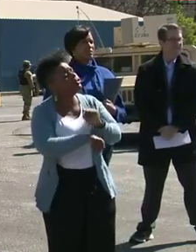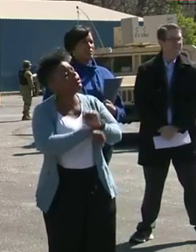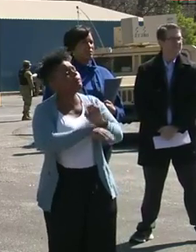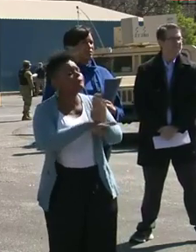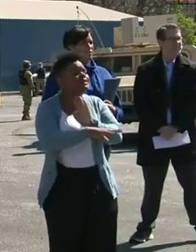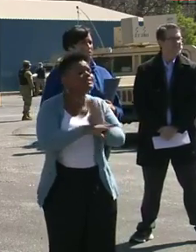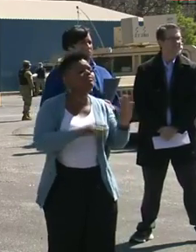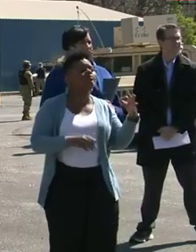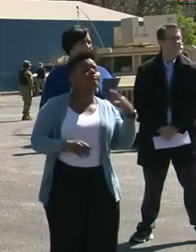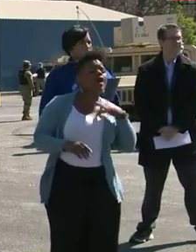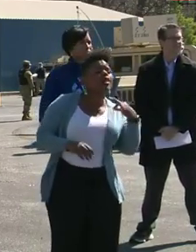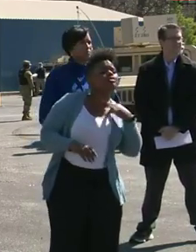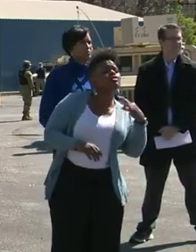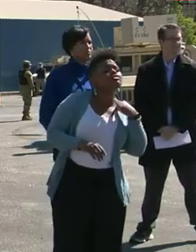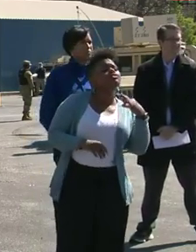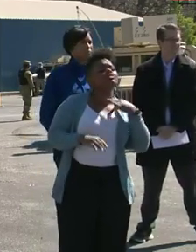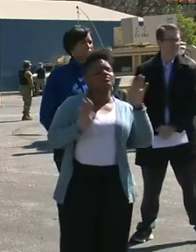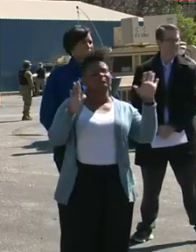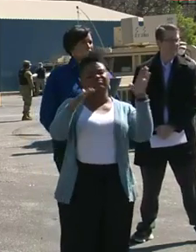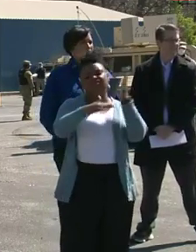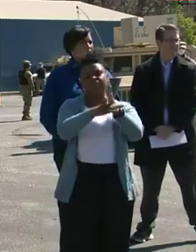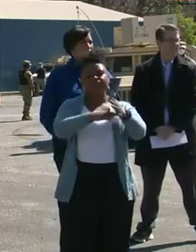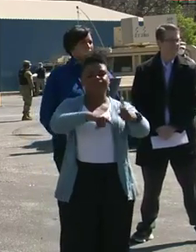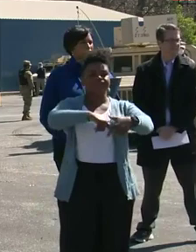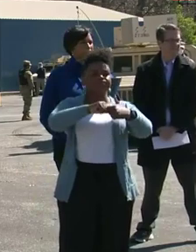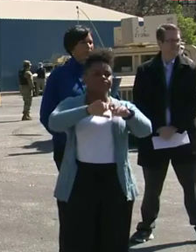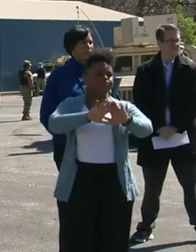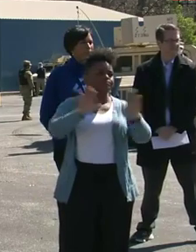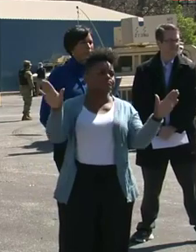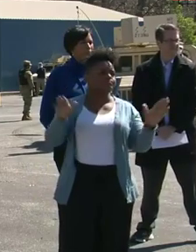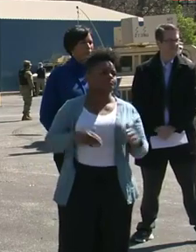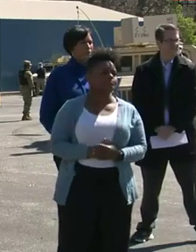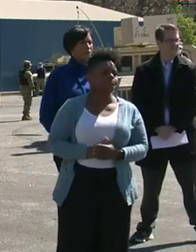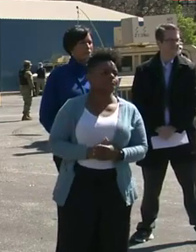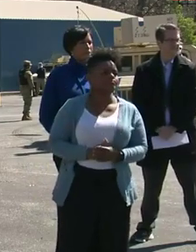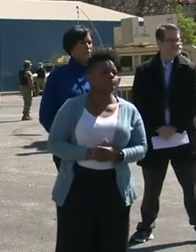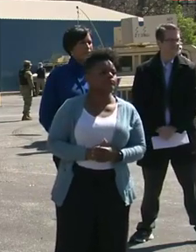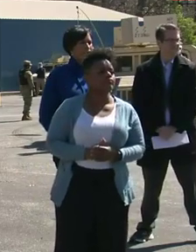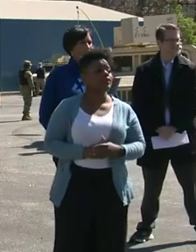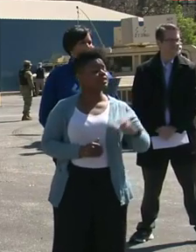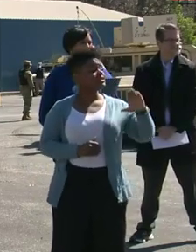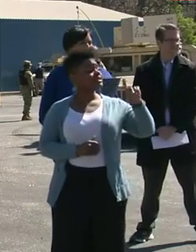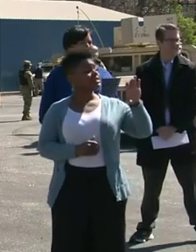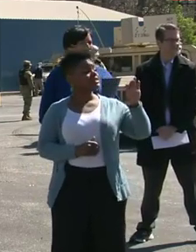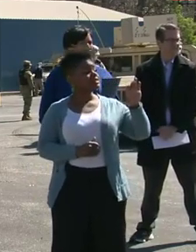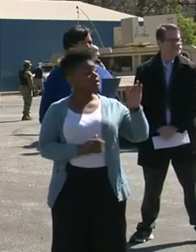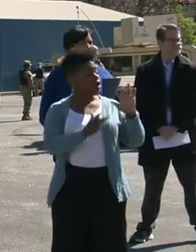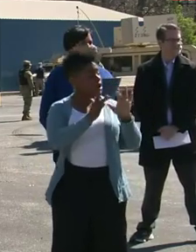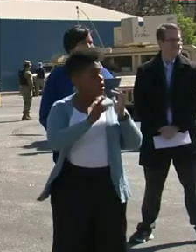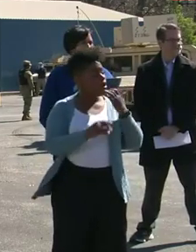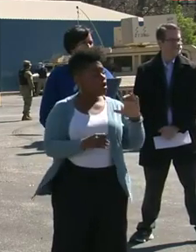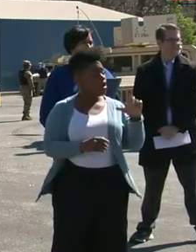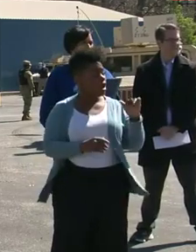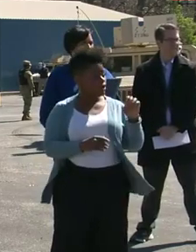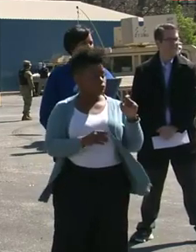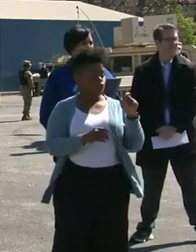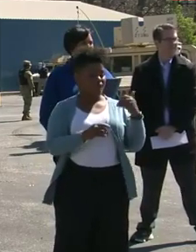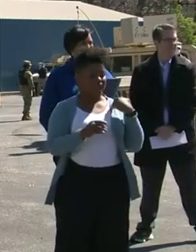volunteer opportunities. According to CDC guidelines, when a case is diagnosed in a